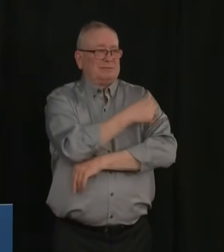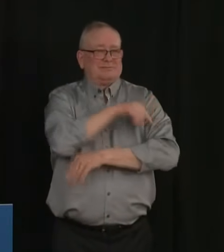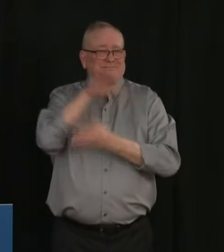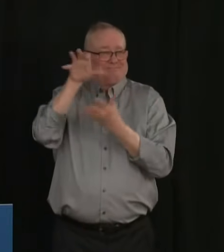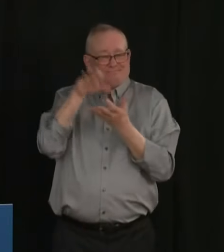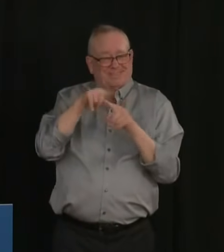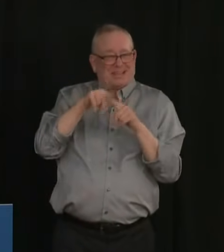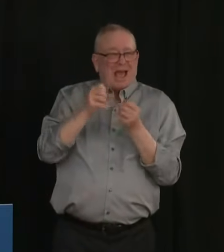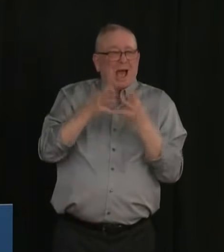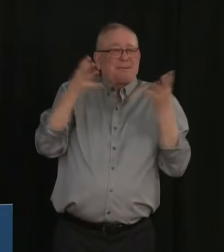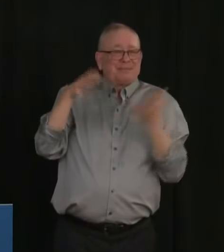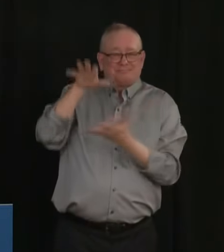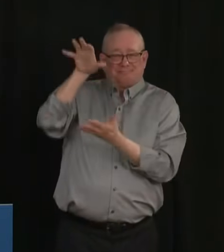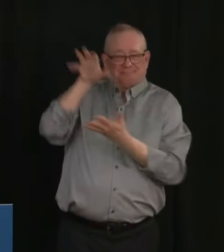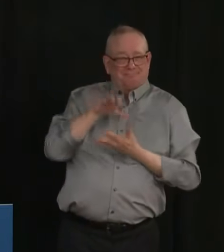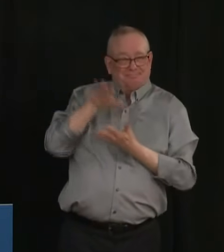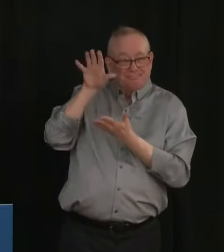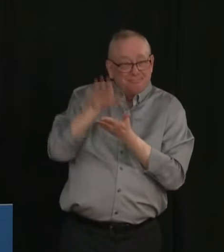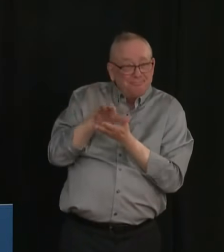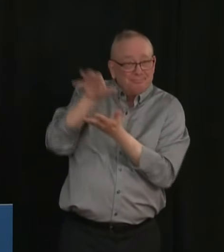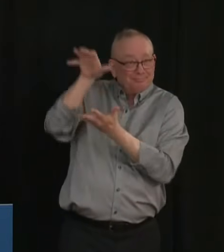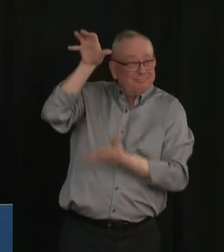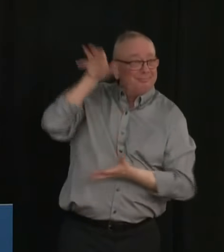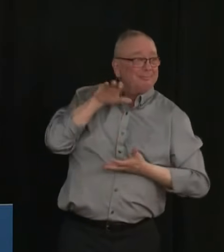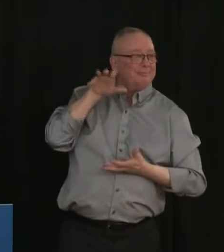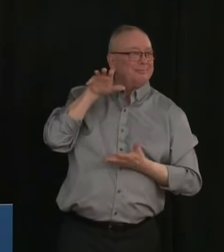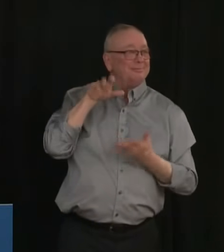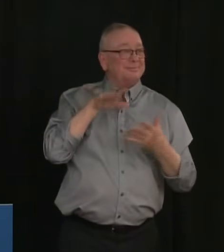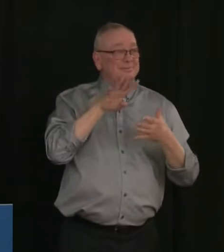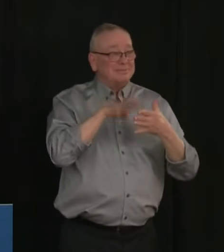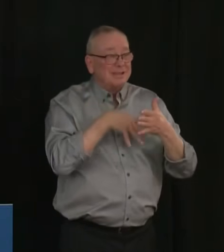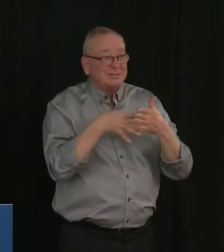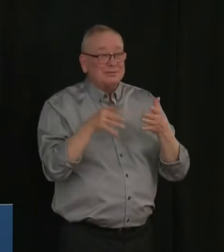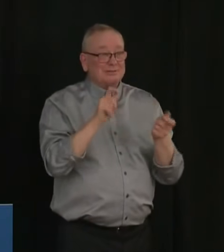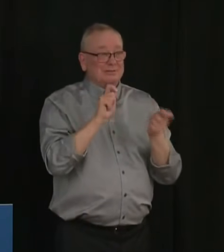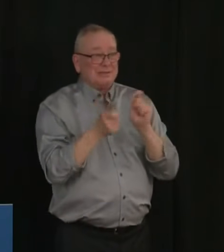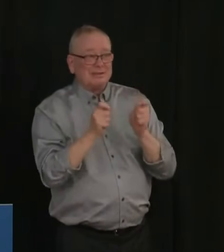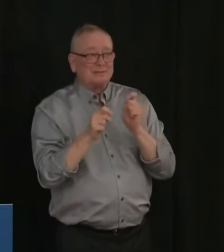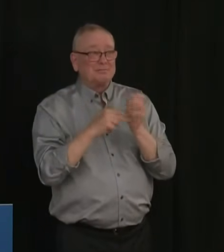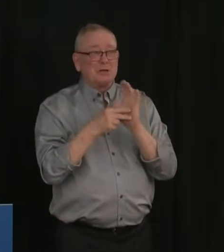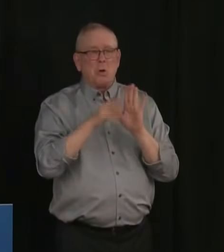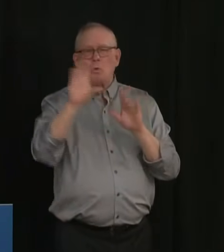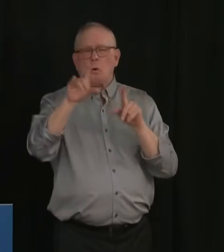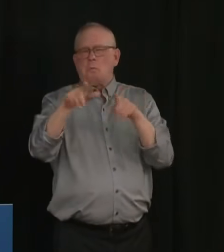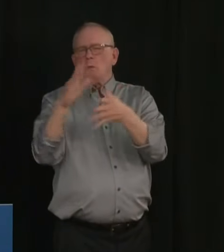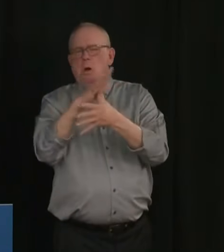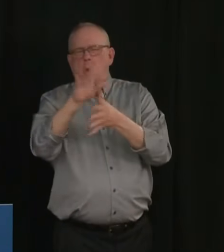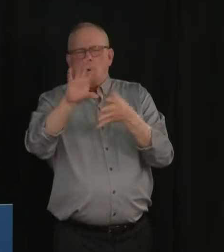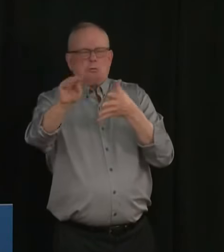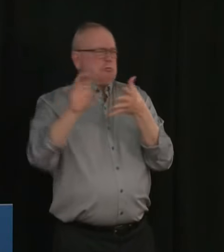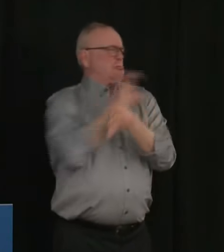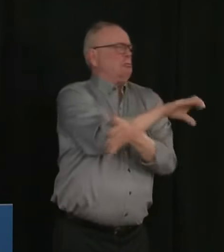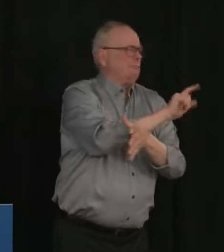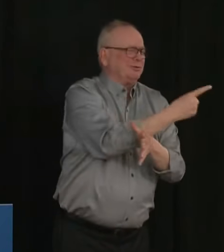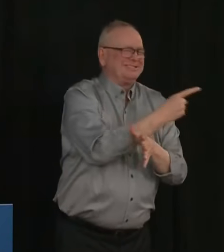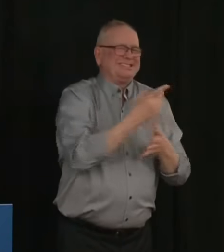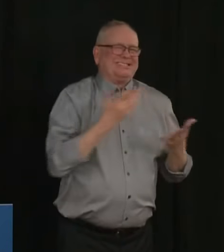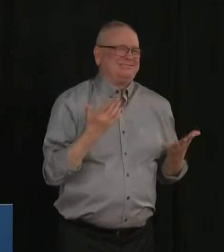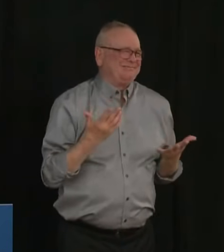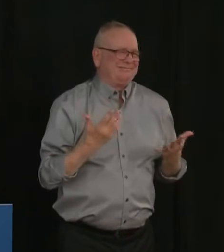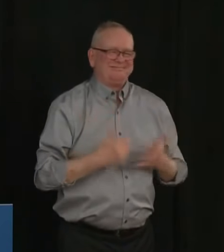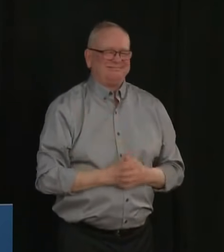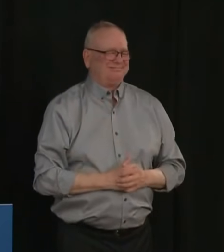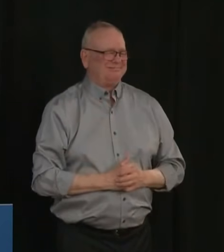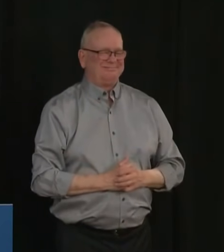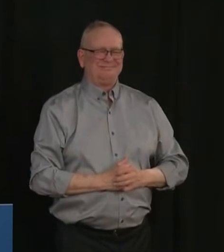make would essentially be taking away from one group in order to give to another. Carrie, is there a follow-up question? Yes, thank